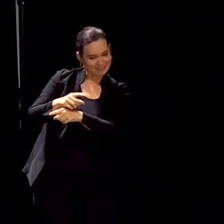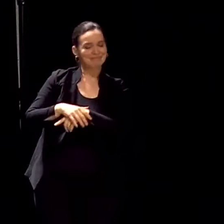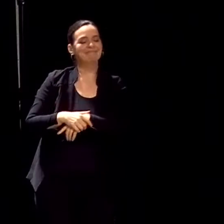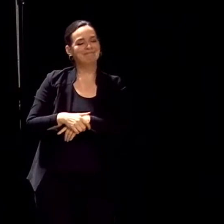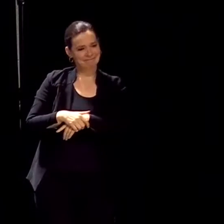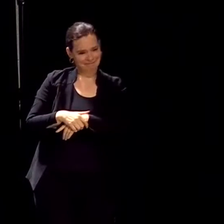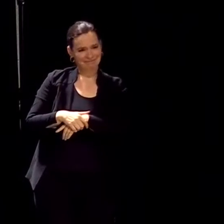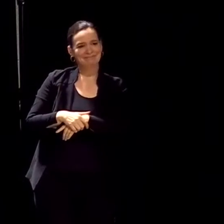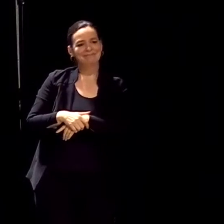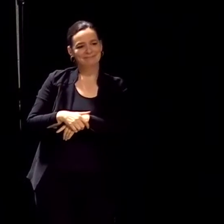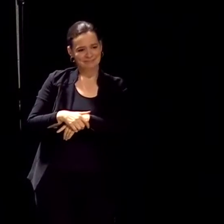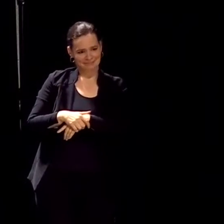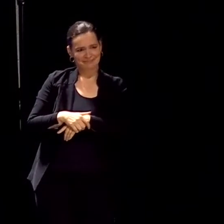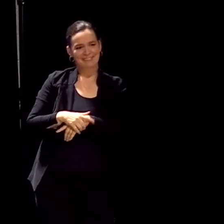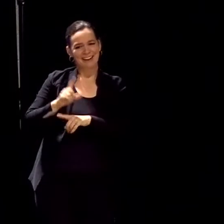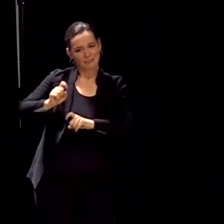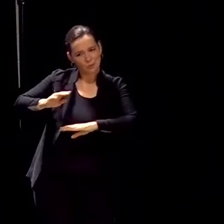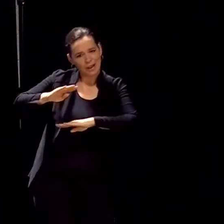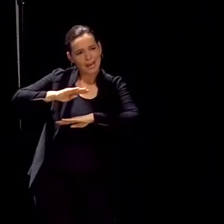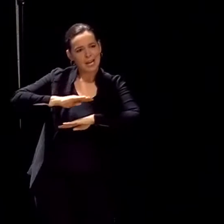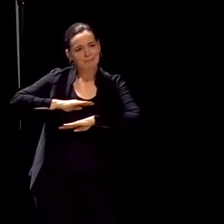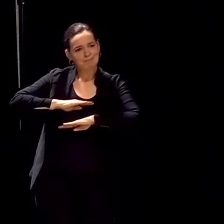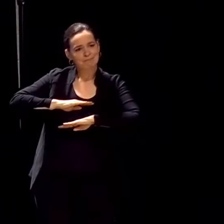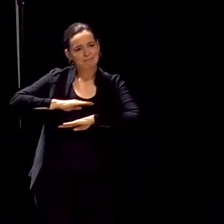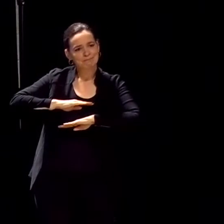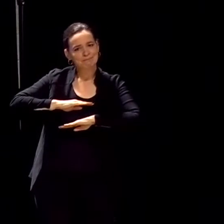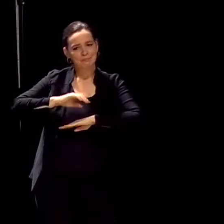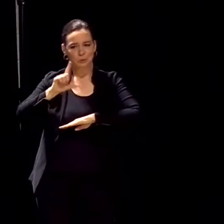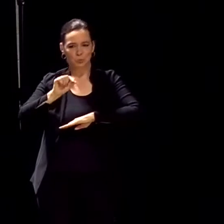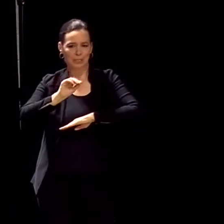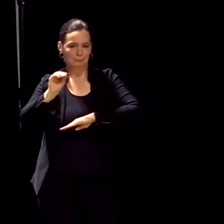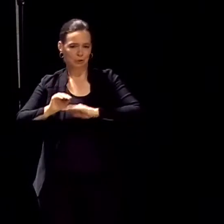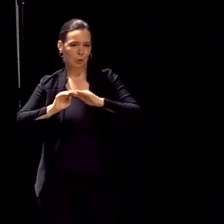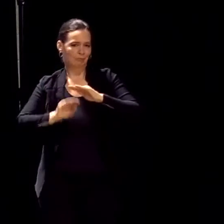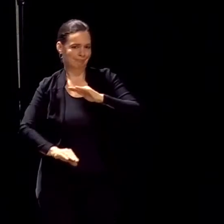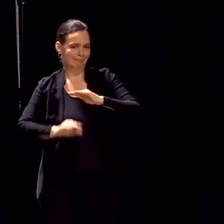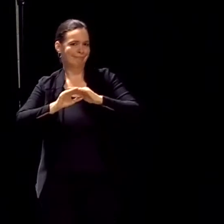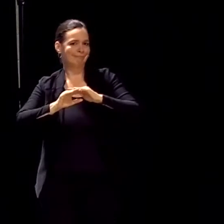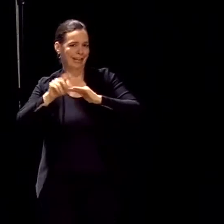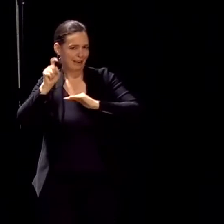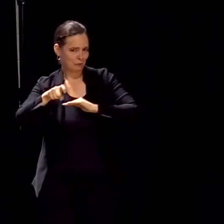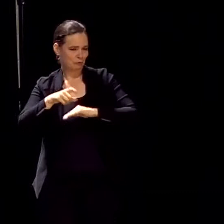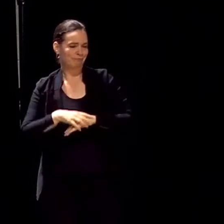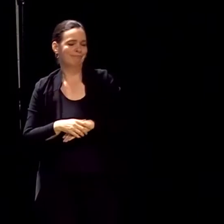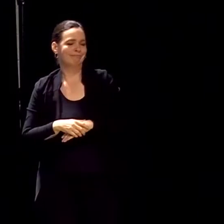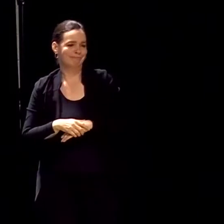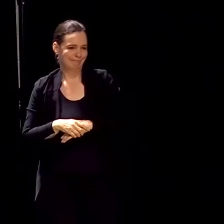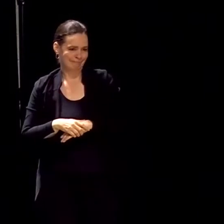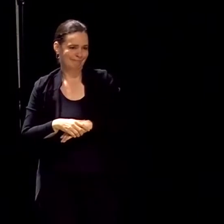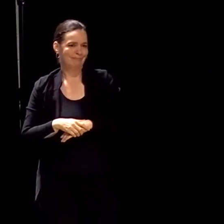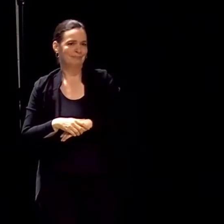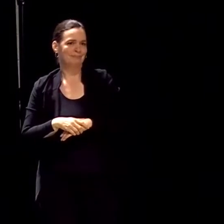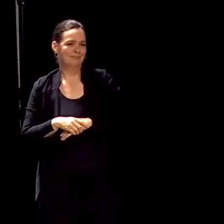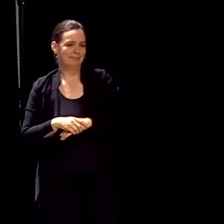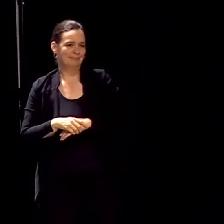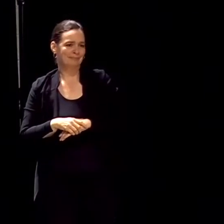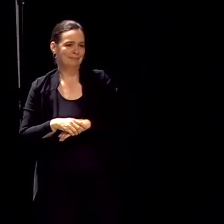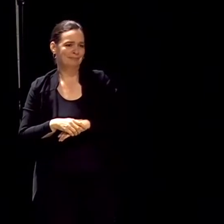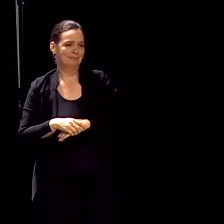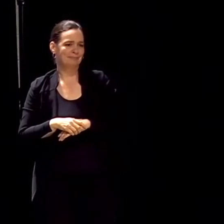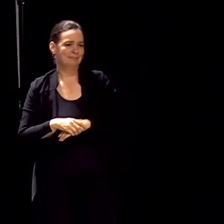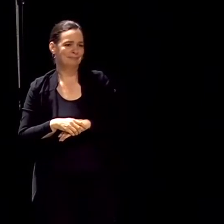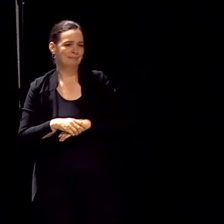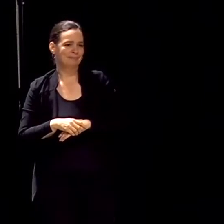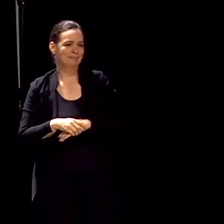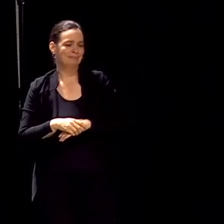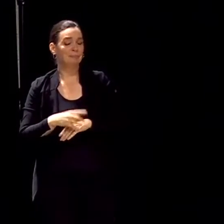can't. I guess I can test the superintendent every day, right? So maybe I get 5 tests there out of the superintendent, but there's only so many